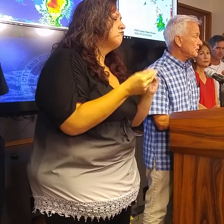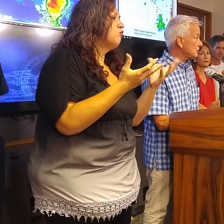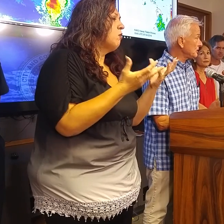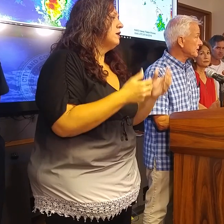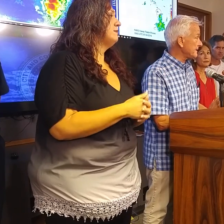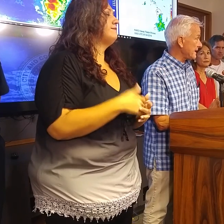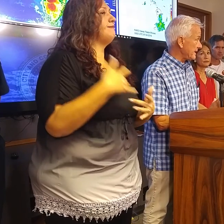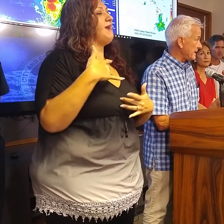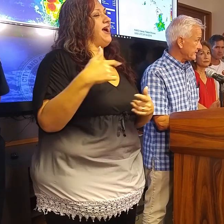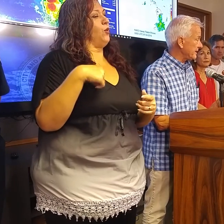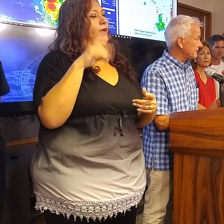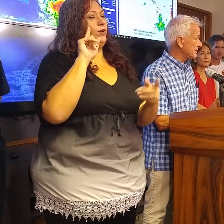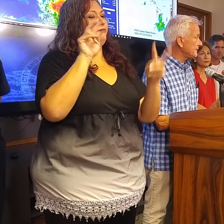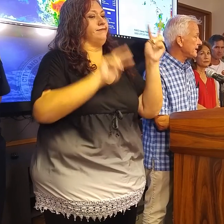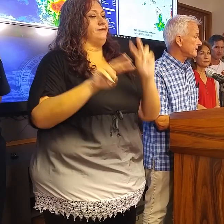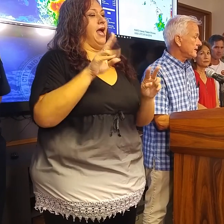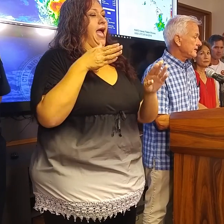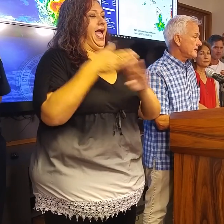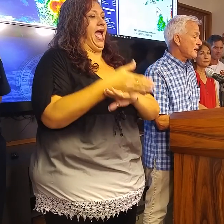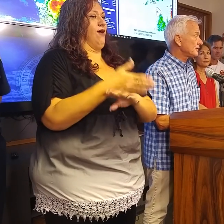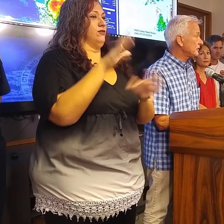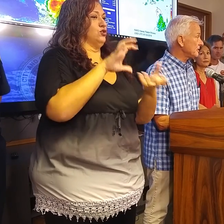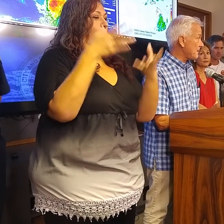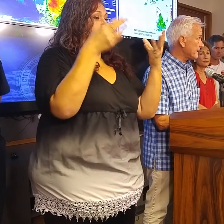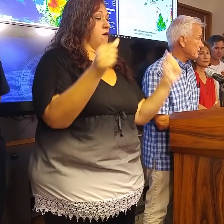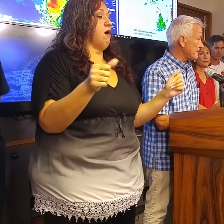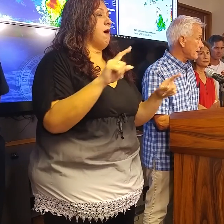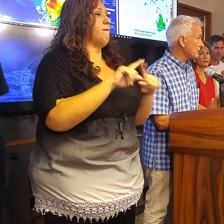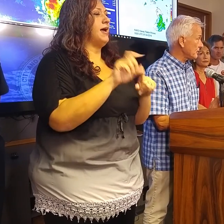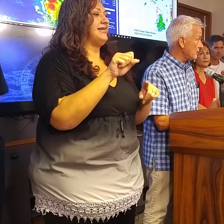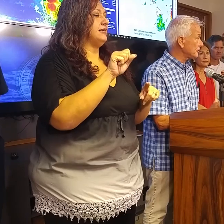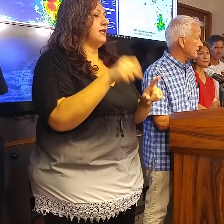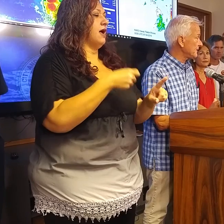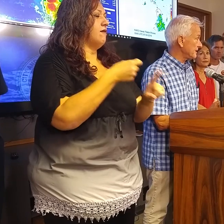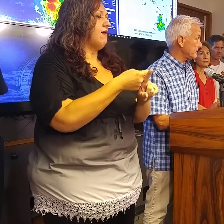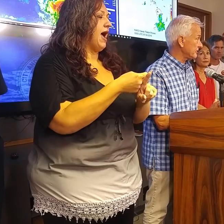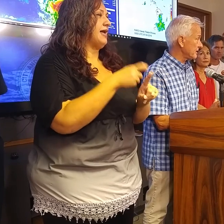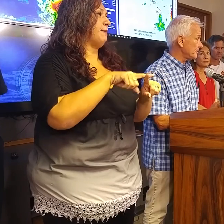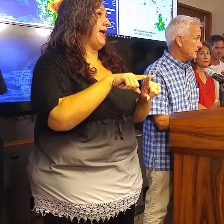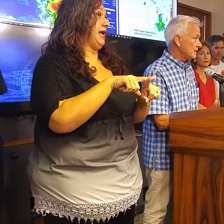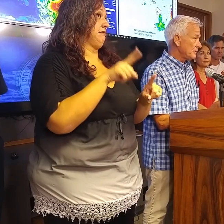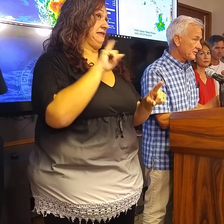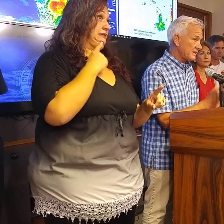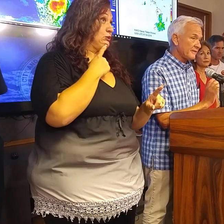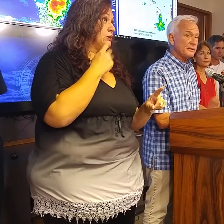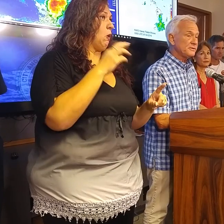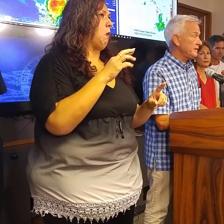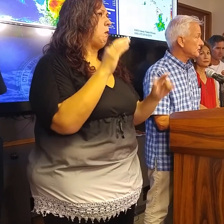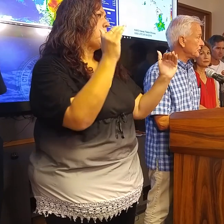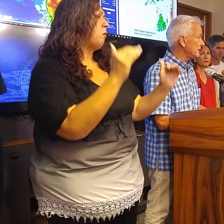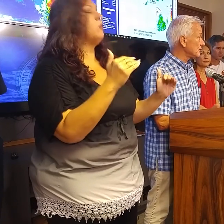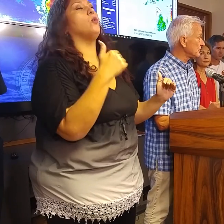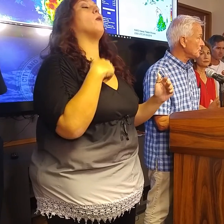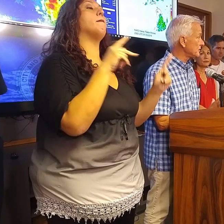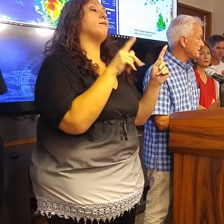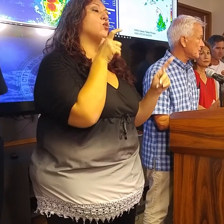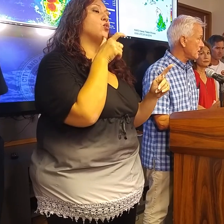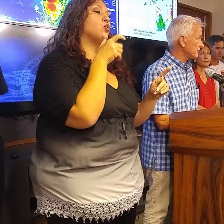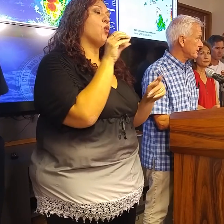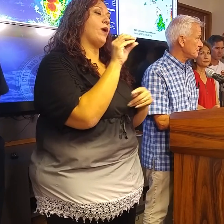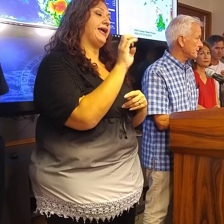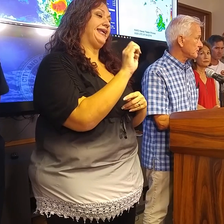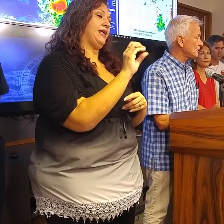We usually look at that at the end of the event. Now, obviously, it's impacted about how significant it is. We have staffed up the EOC. There are some